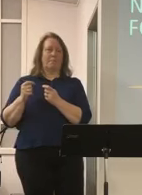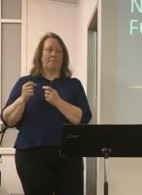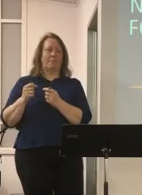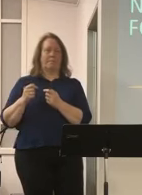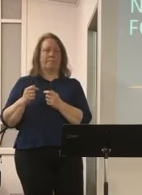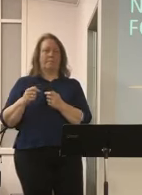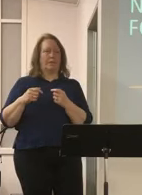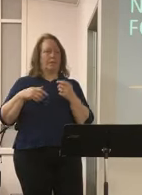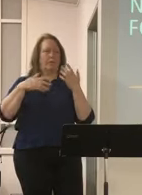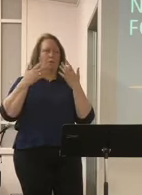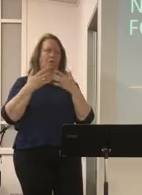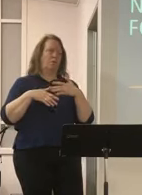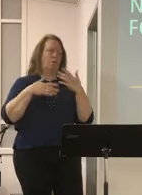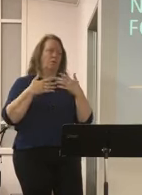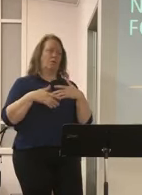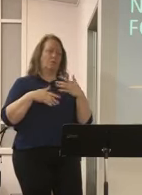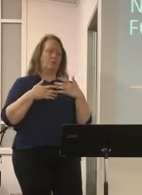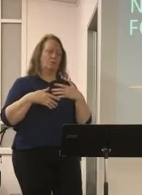Doesn't that blow you away?